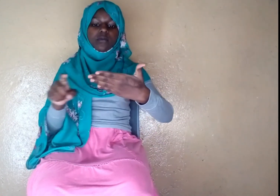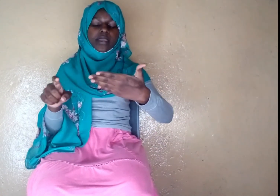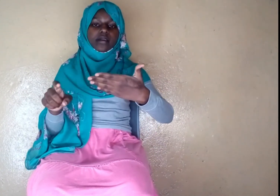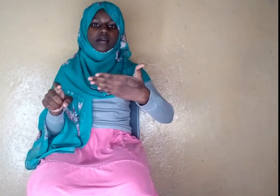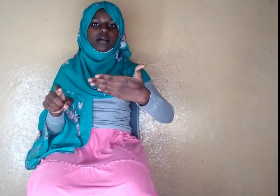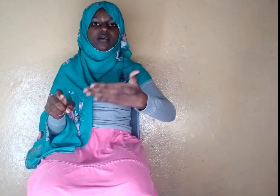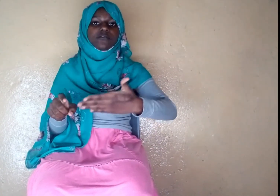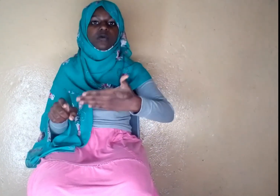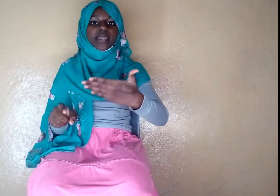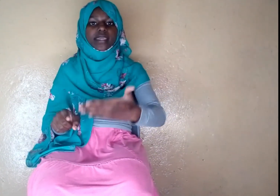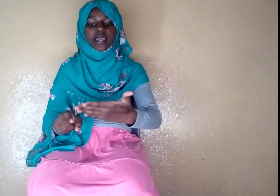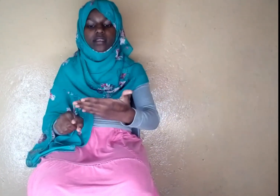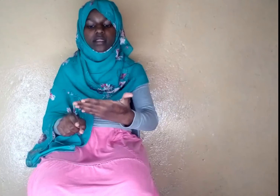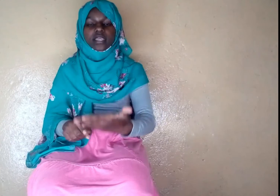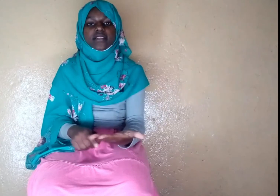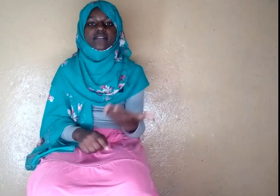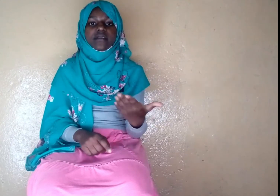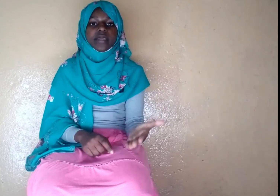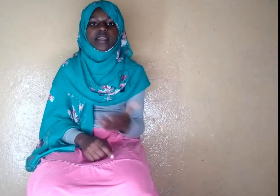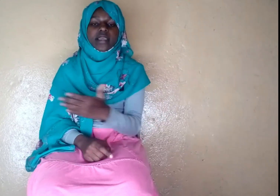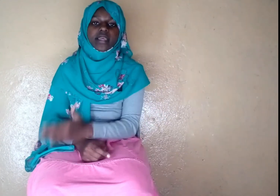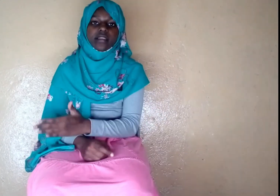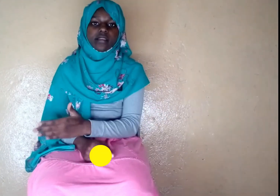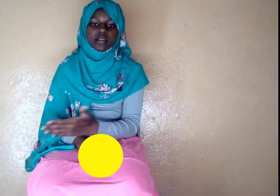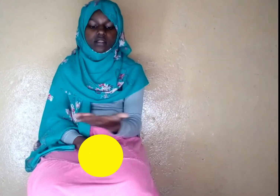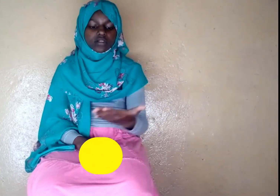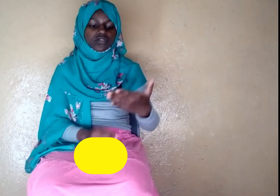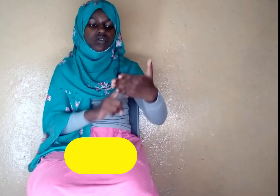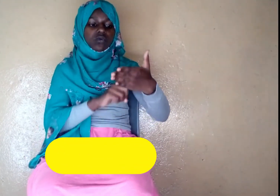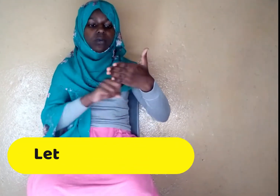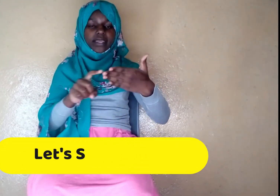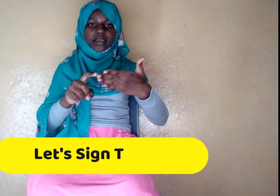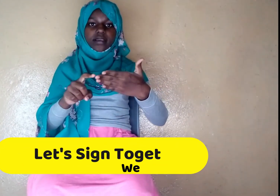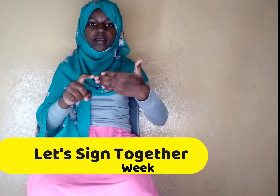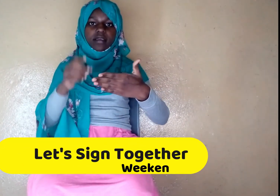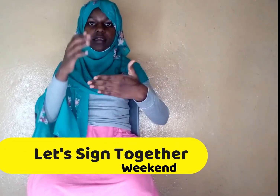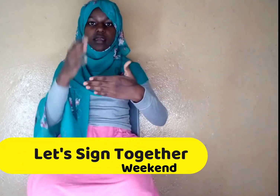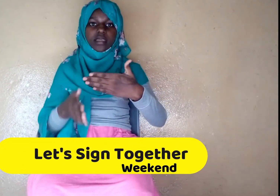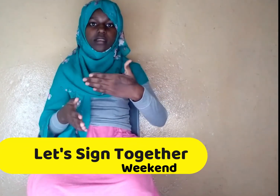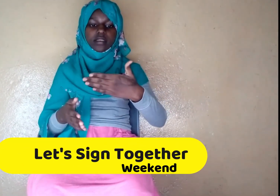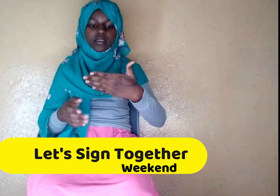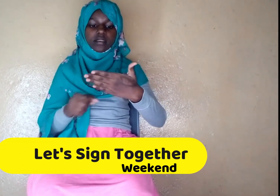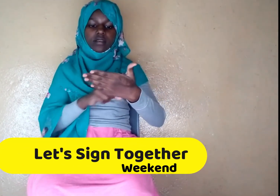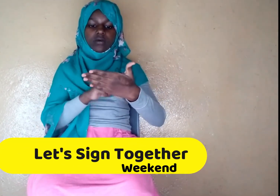Week. For weekend, it's the weekend. So week end.